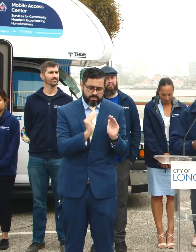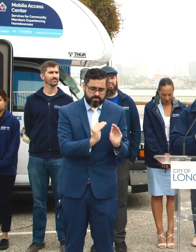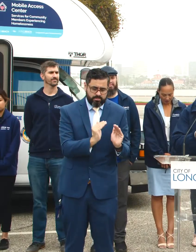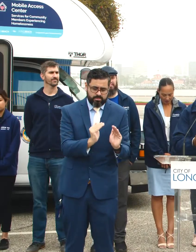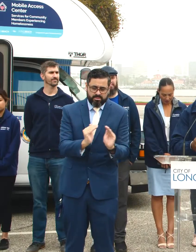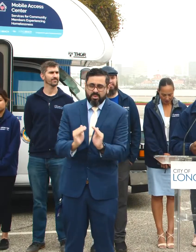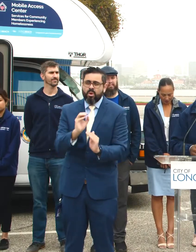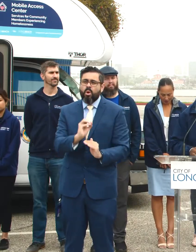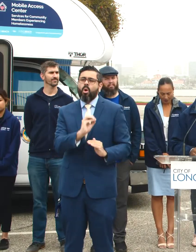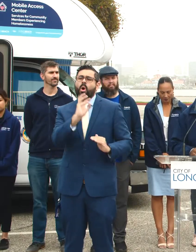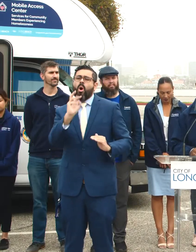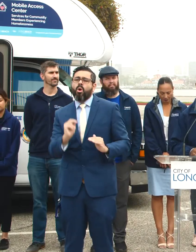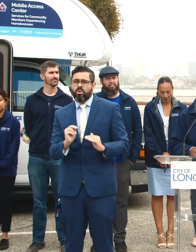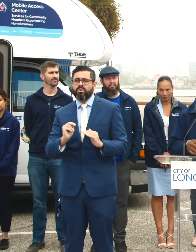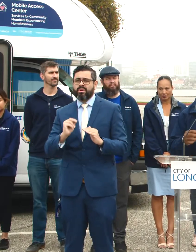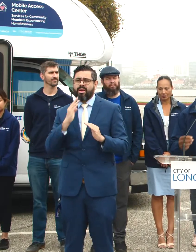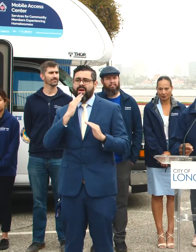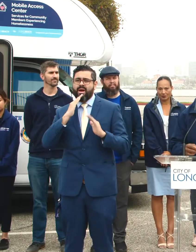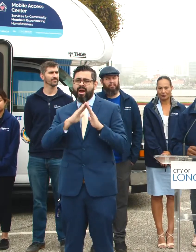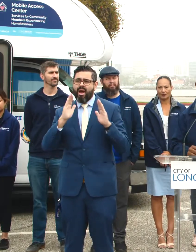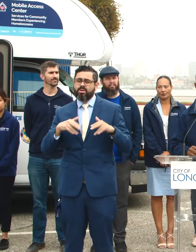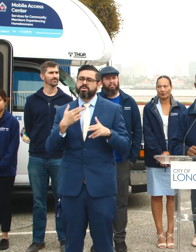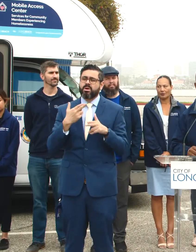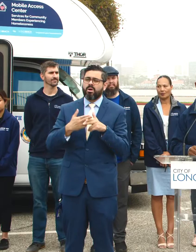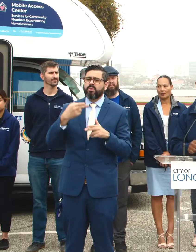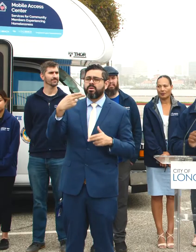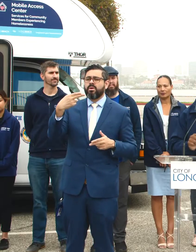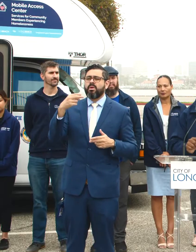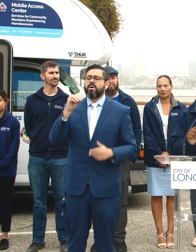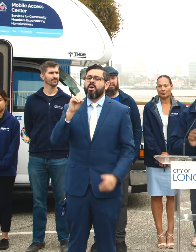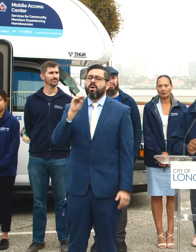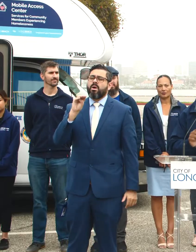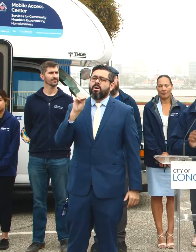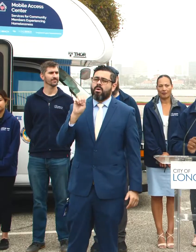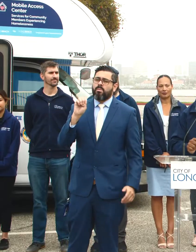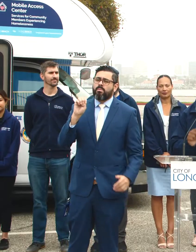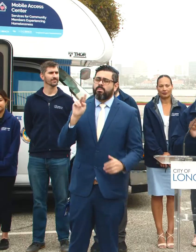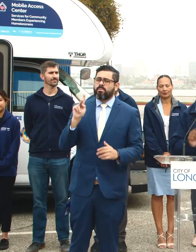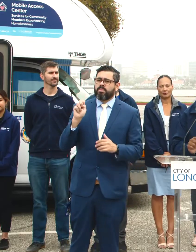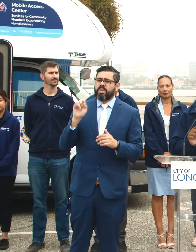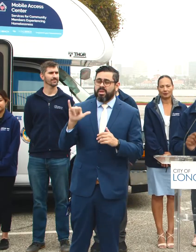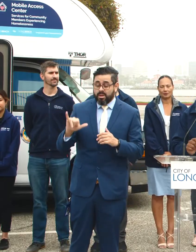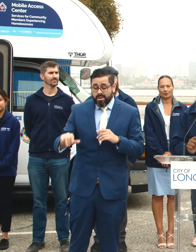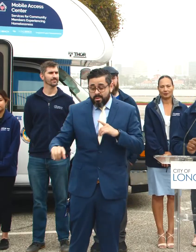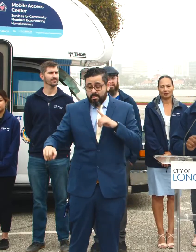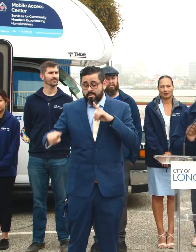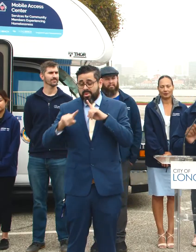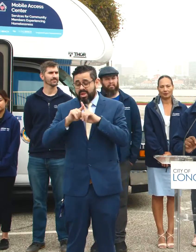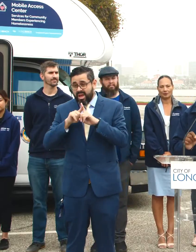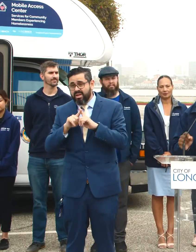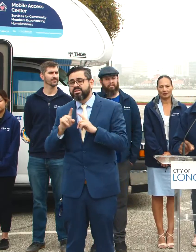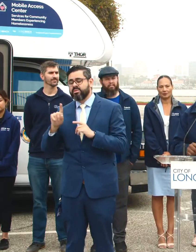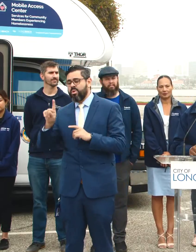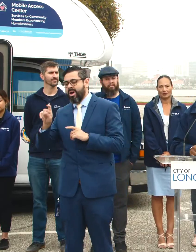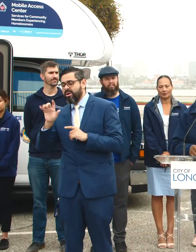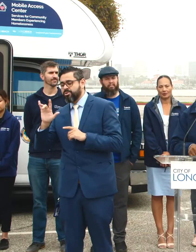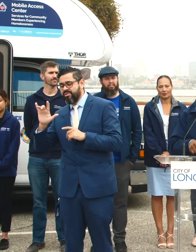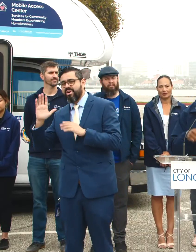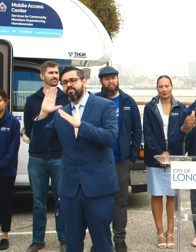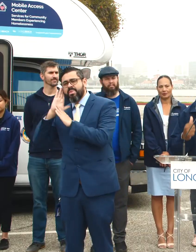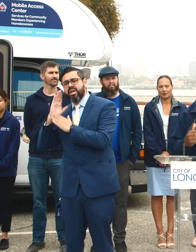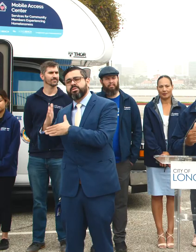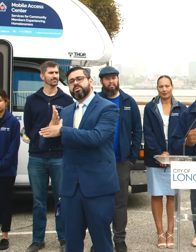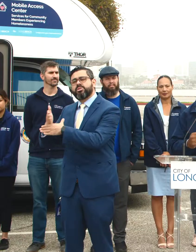through the Project Home Key program and other grant programs, plus 125 new congregate interim housing